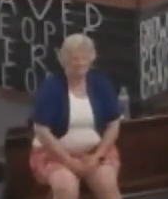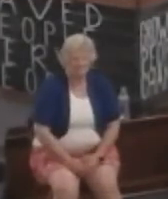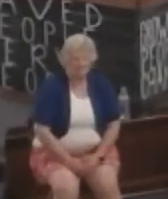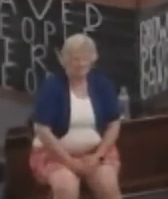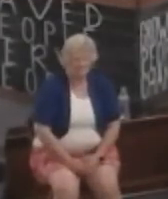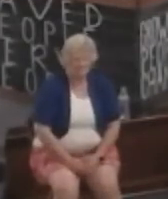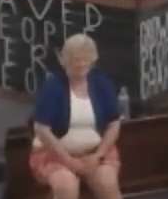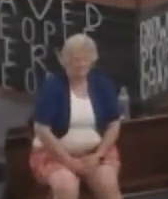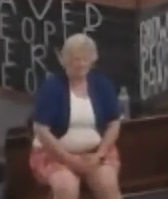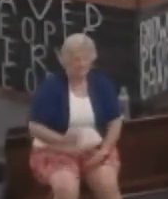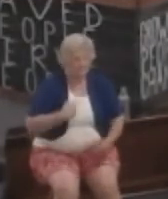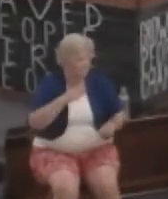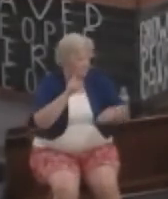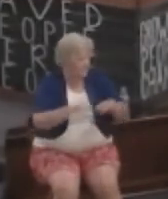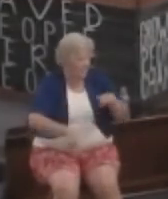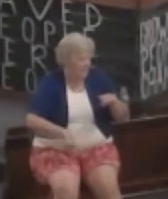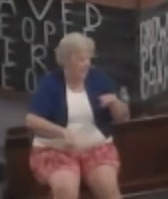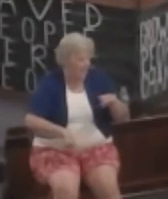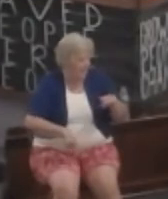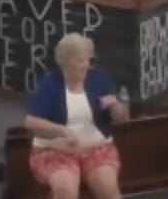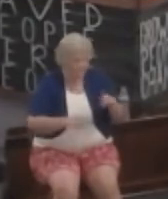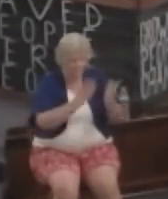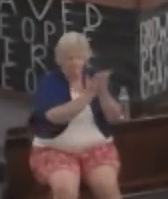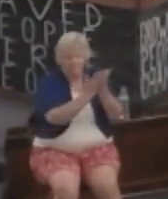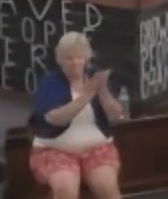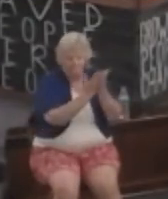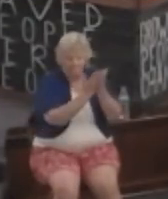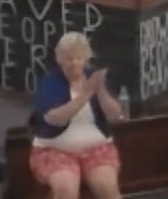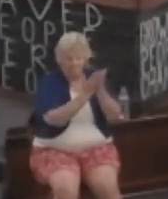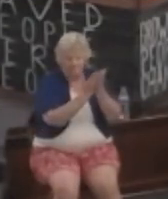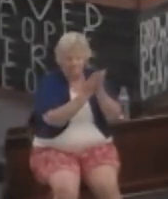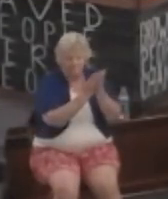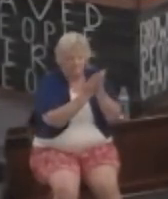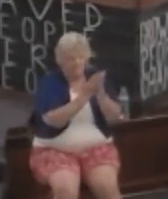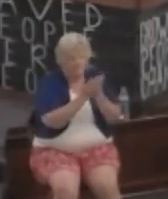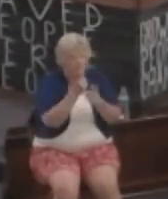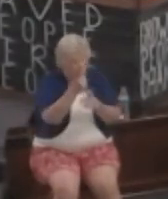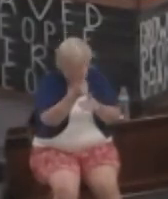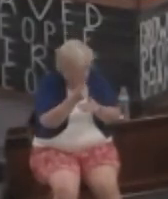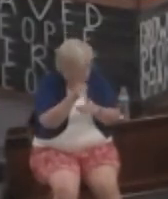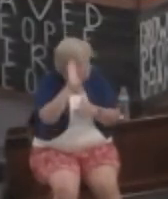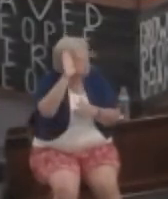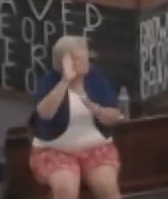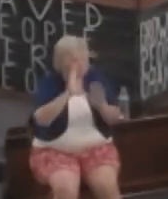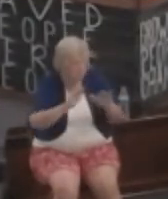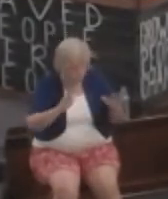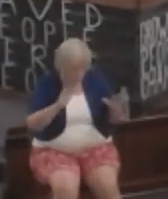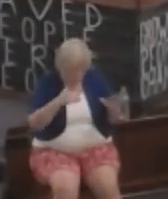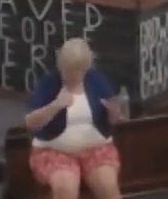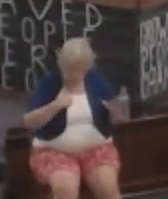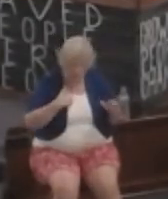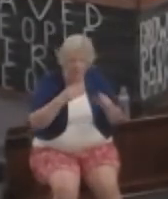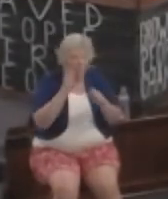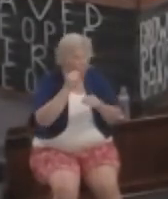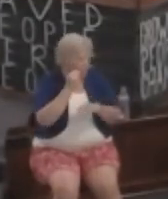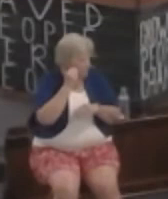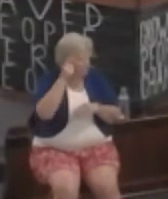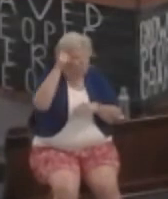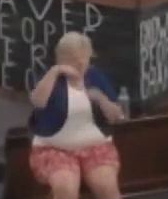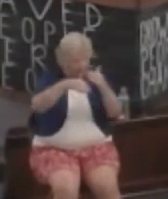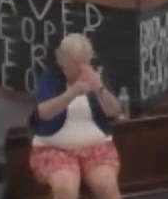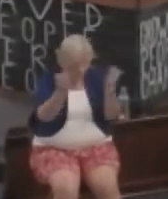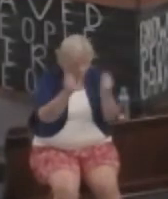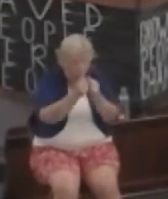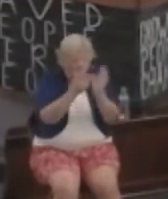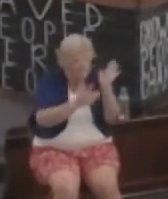But I can't. I can't end it here. Because you see, you are a child of God, and you have a home in heaven with Jesus, and you